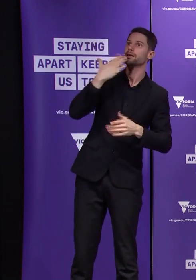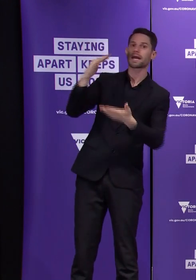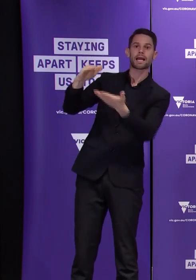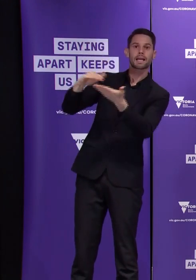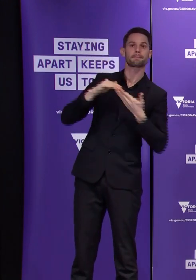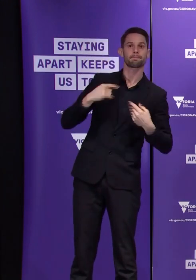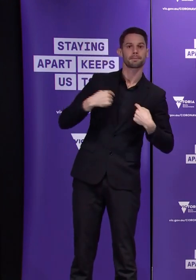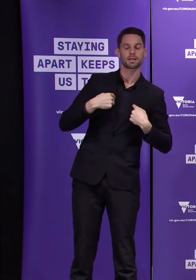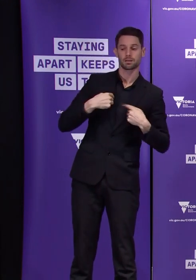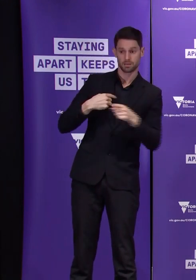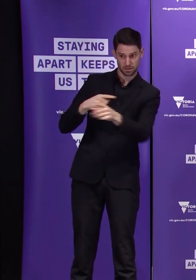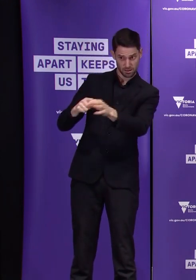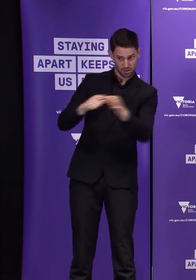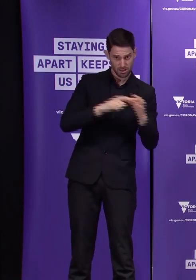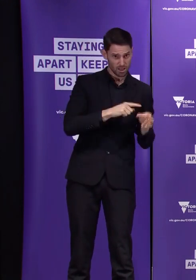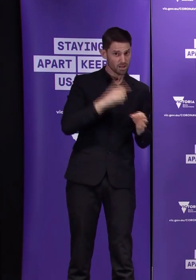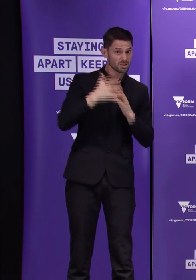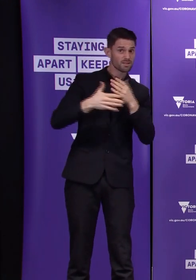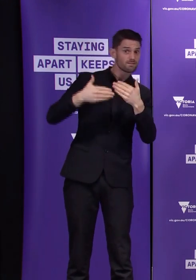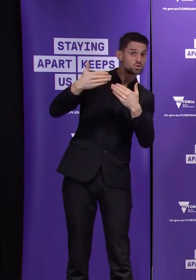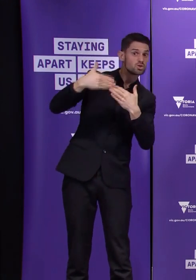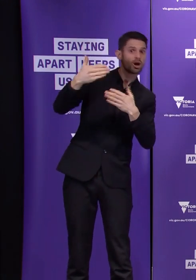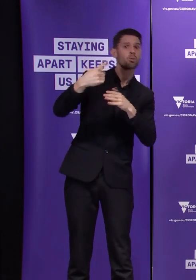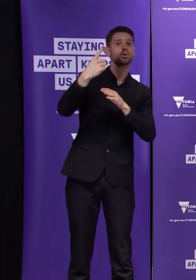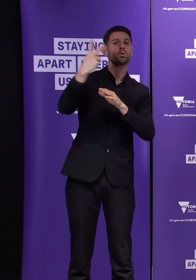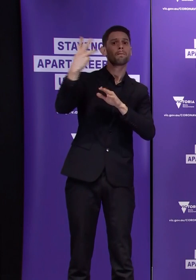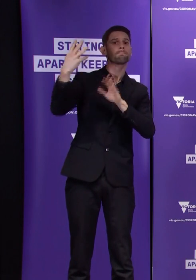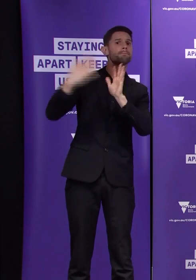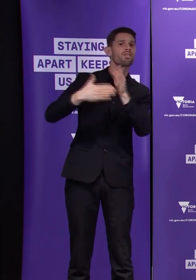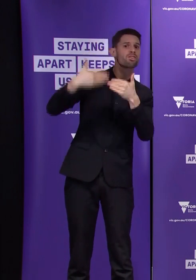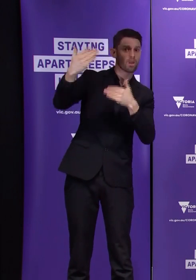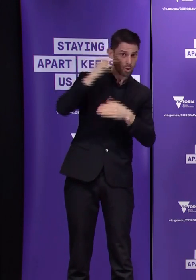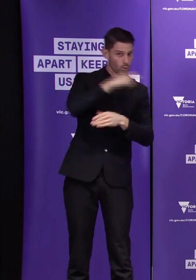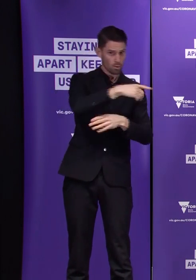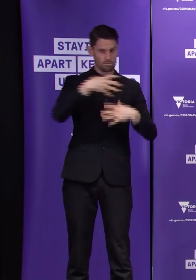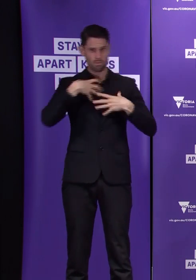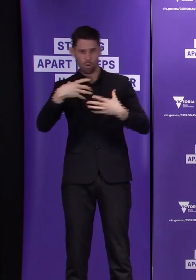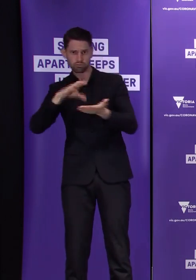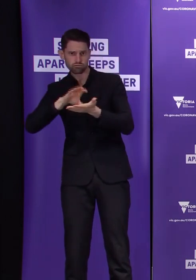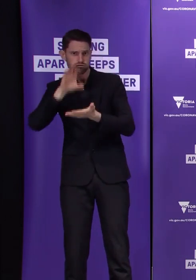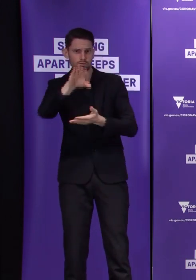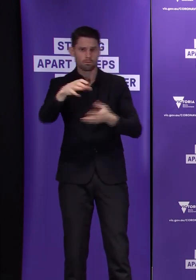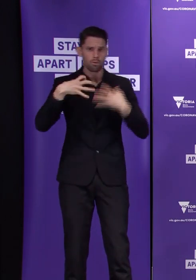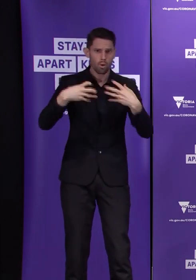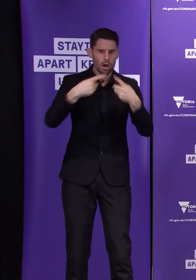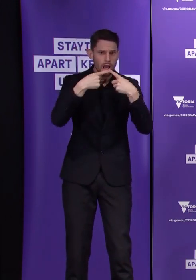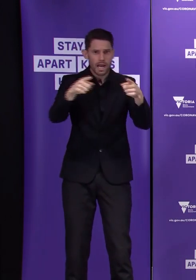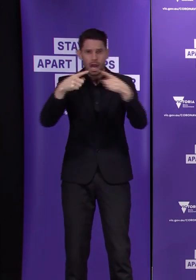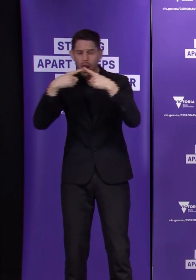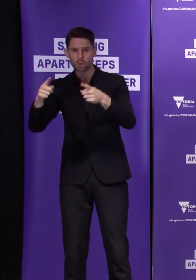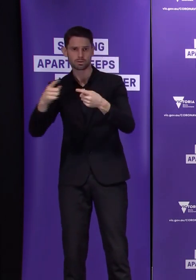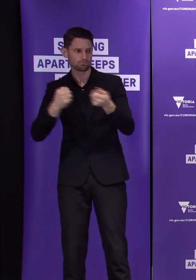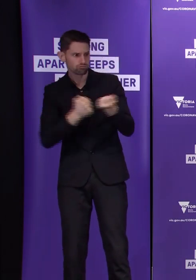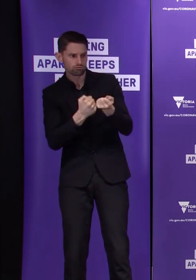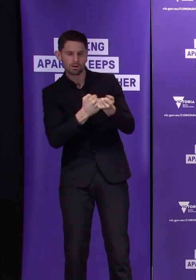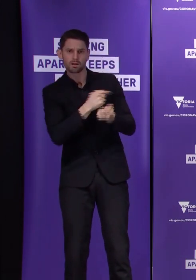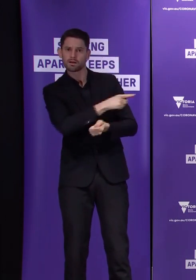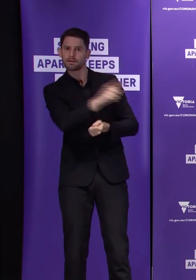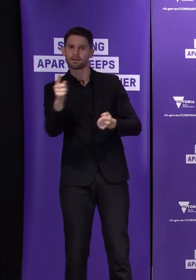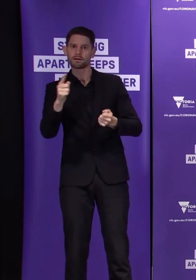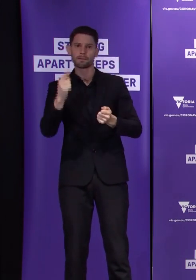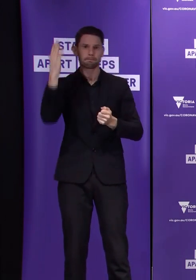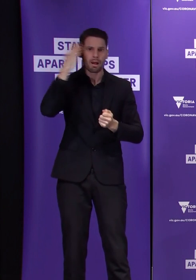resources be there coming out of this dip? Obviously you're expecting things to go up. Will the resources be there? Will there be enough resources to deal